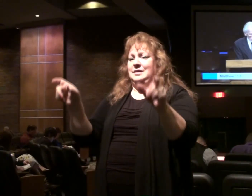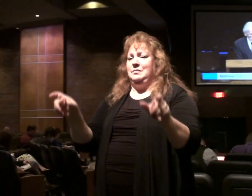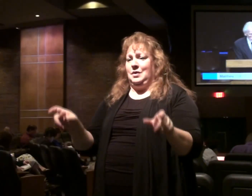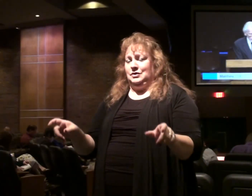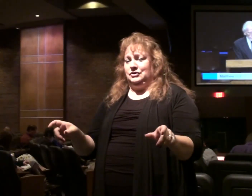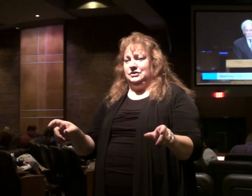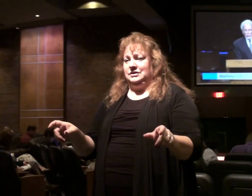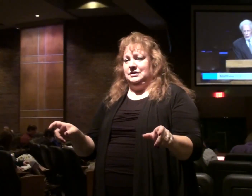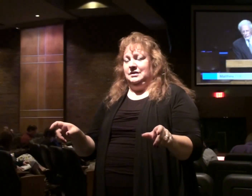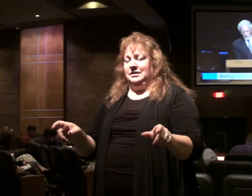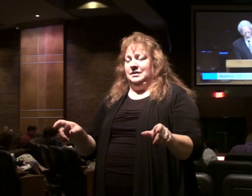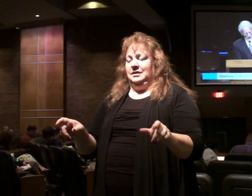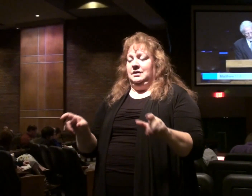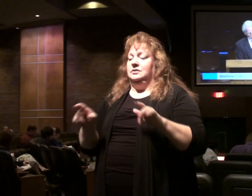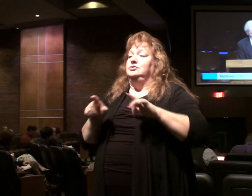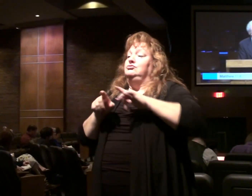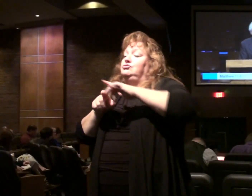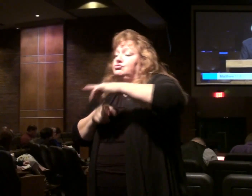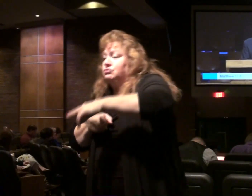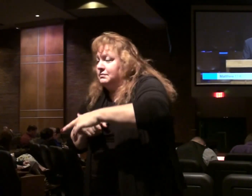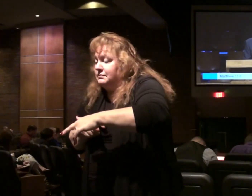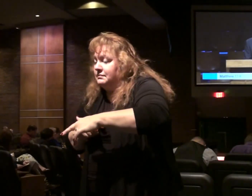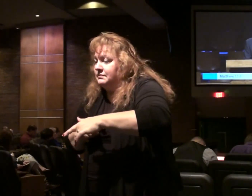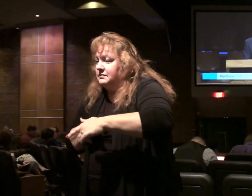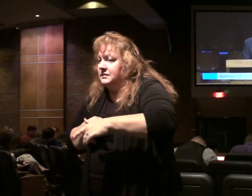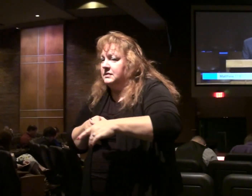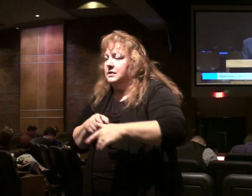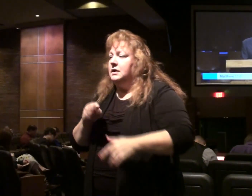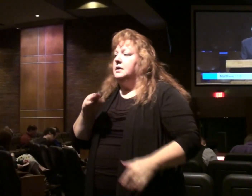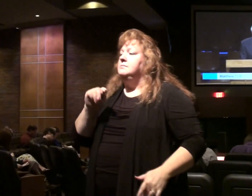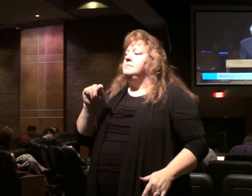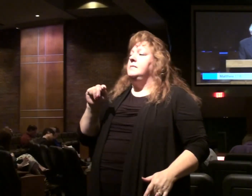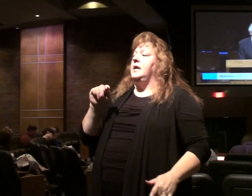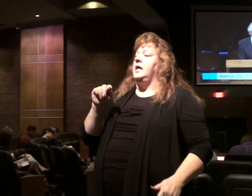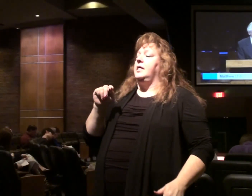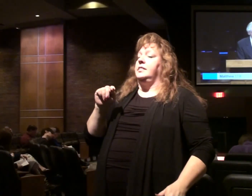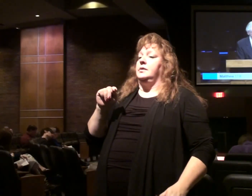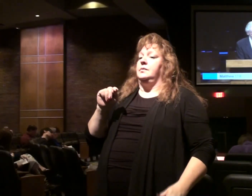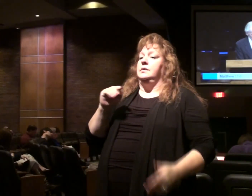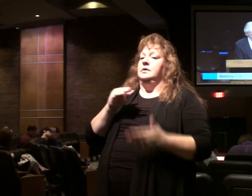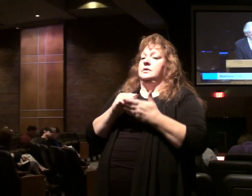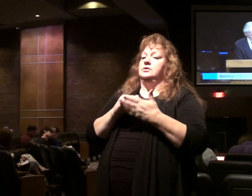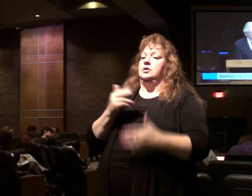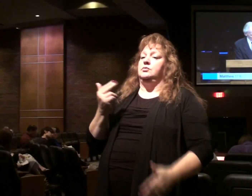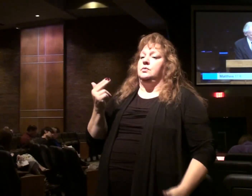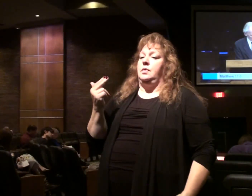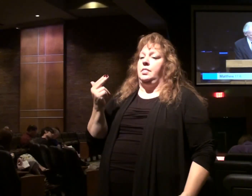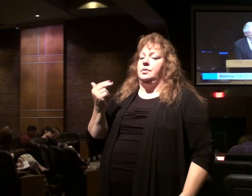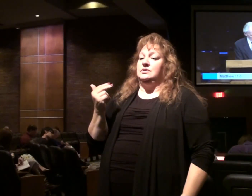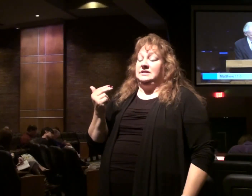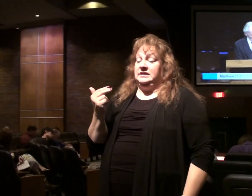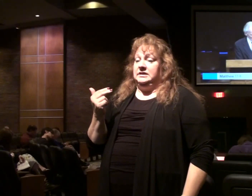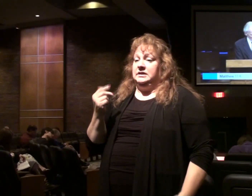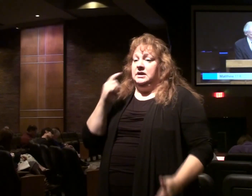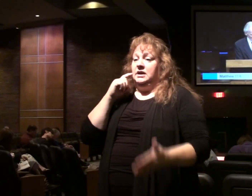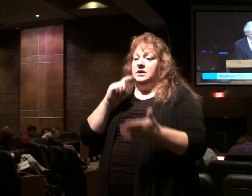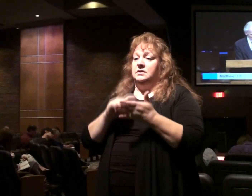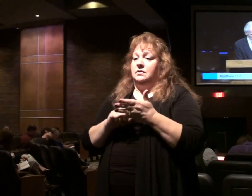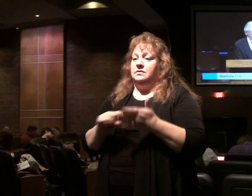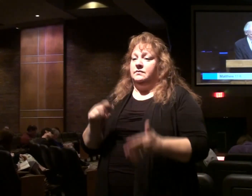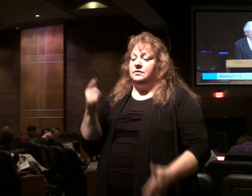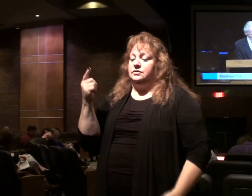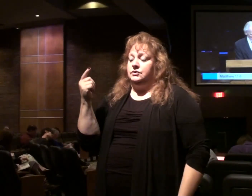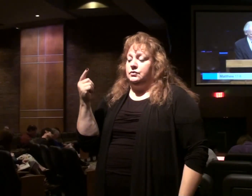Bible, stumble over me. When you come back to Matthew chapter 13, you'll note verse